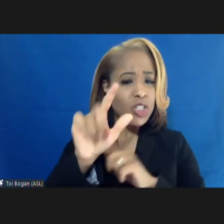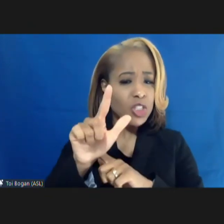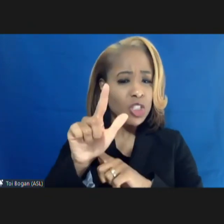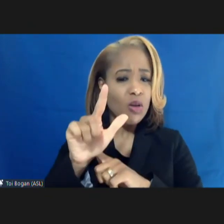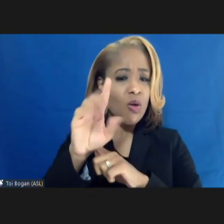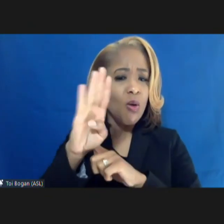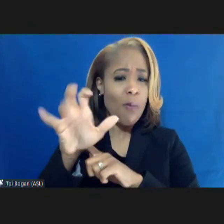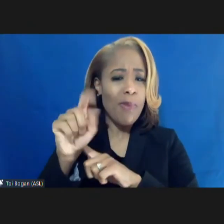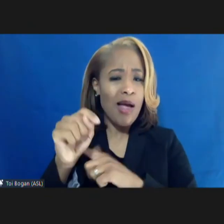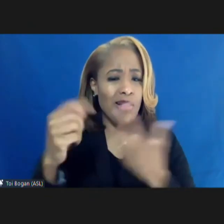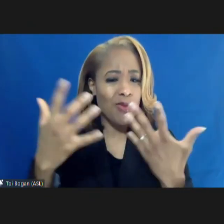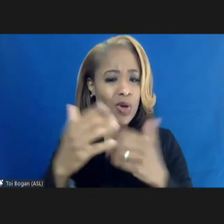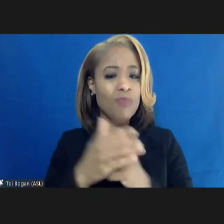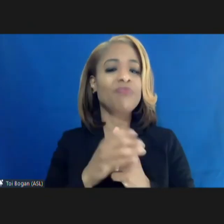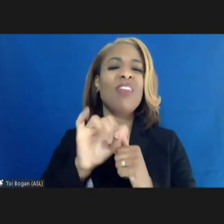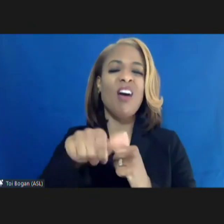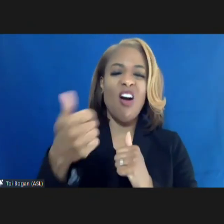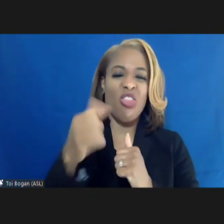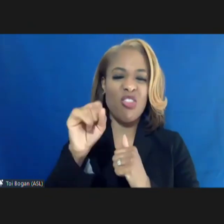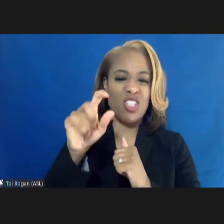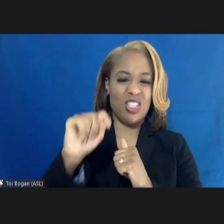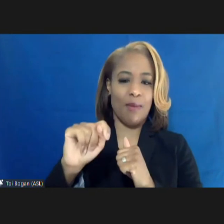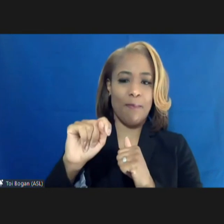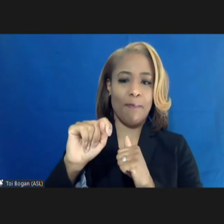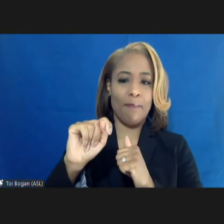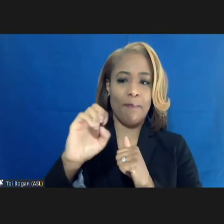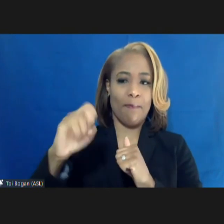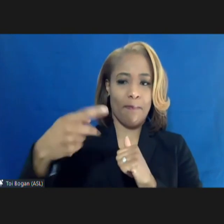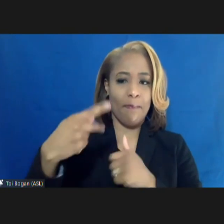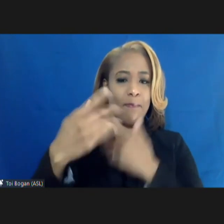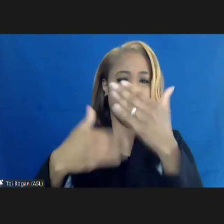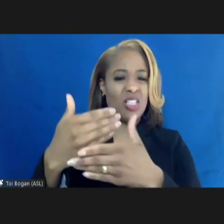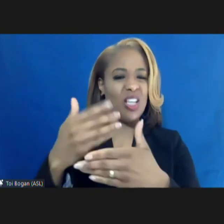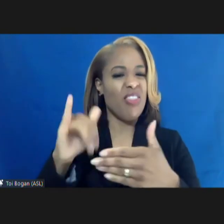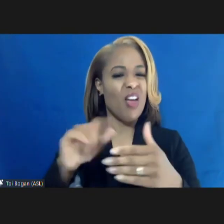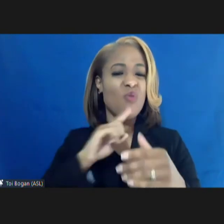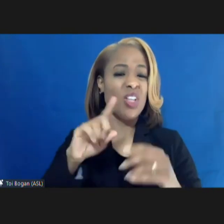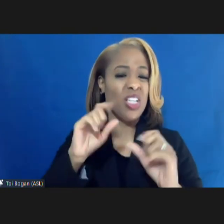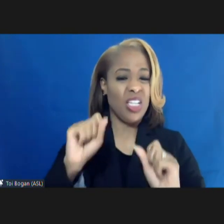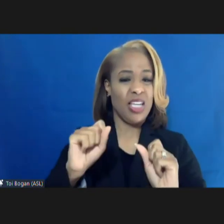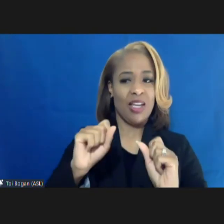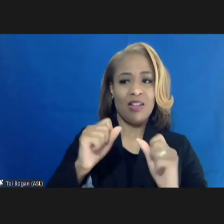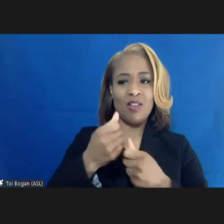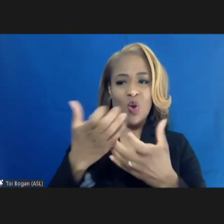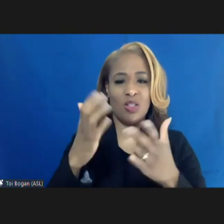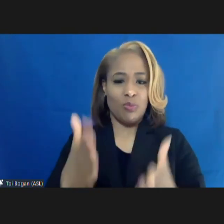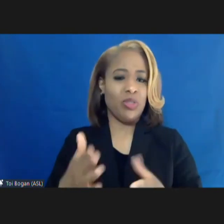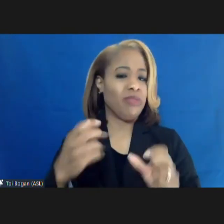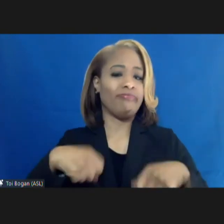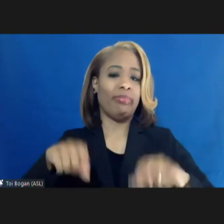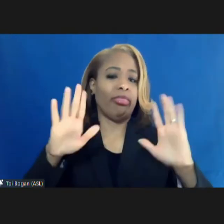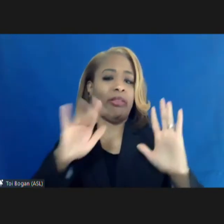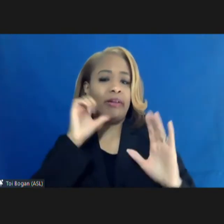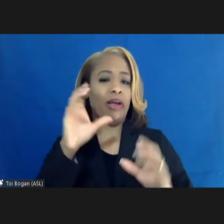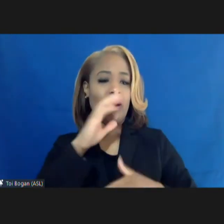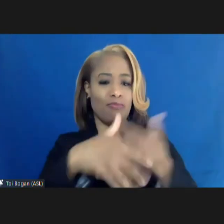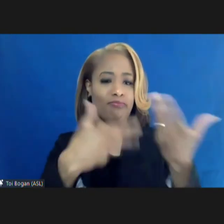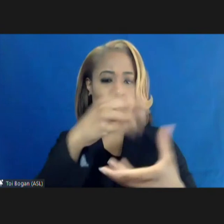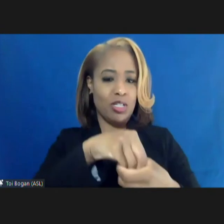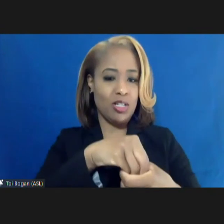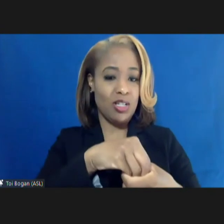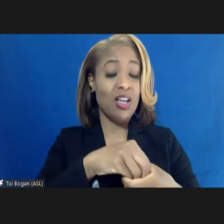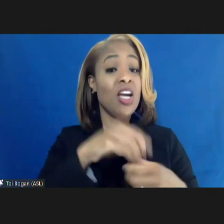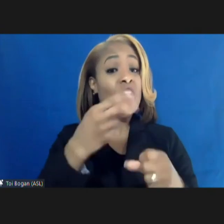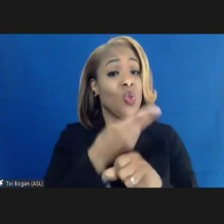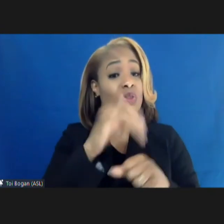it's another step in a process that could deter someone from participating. In this case, and I think what you're talking about is the use of the provisional